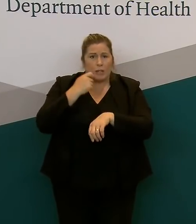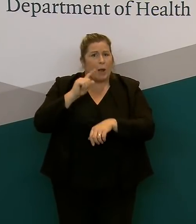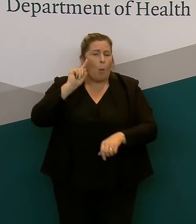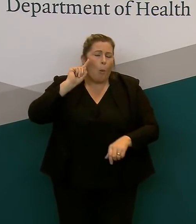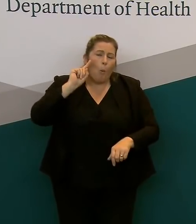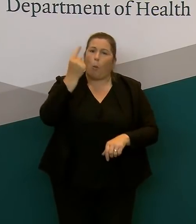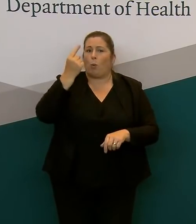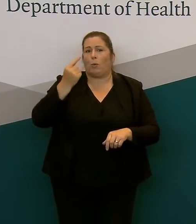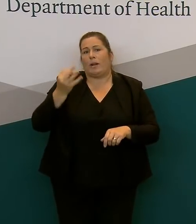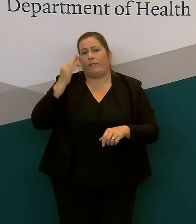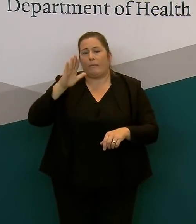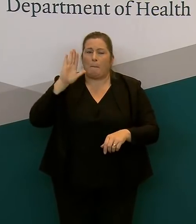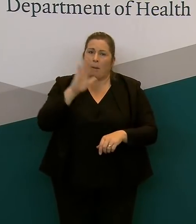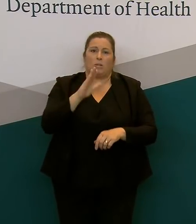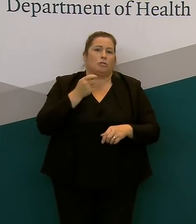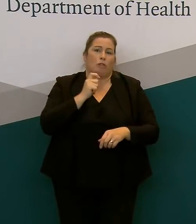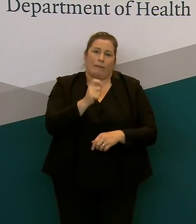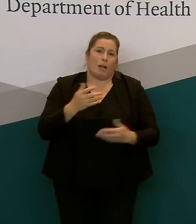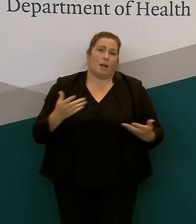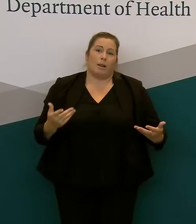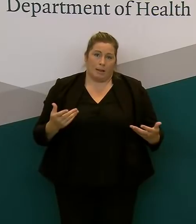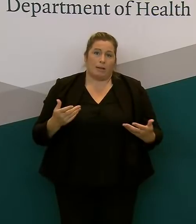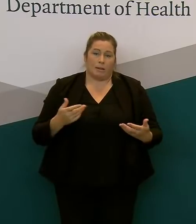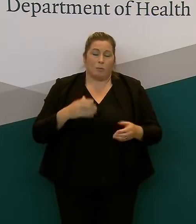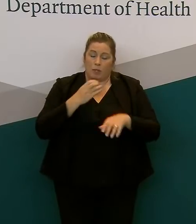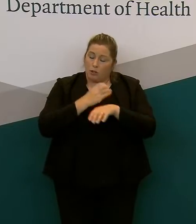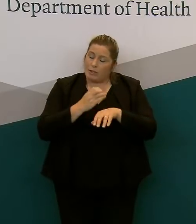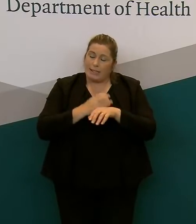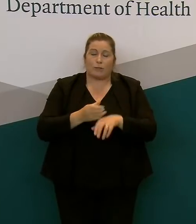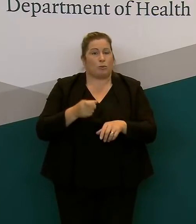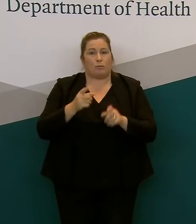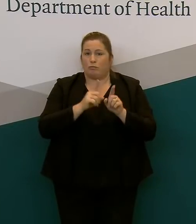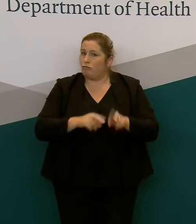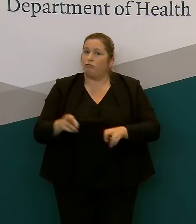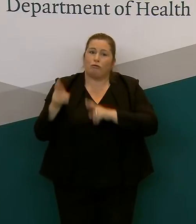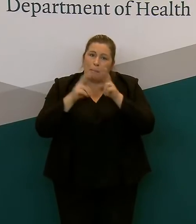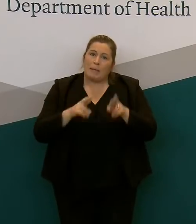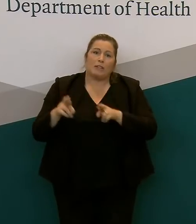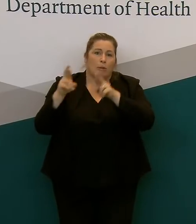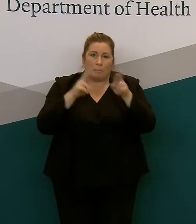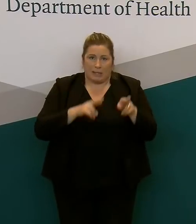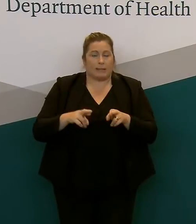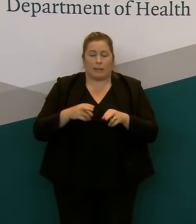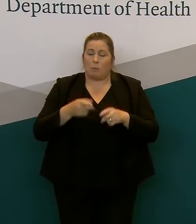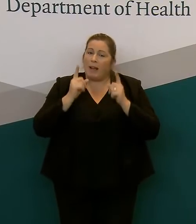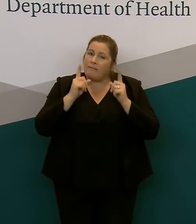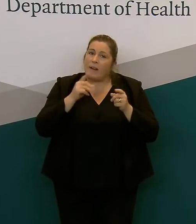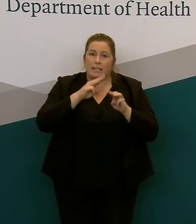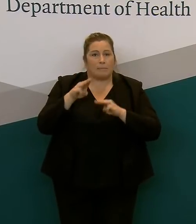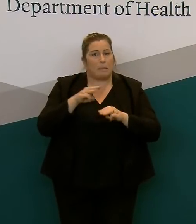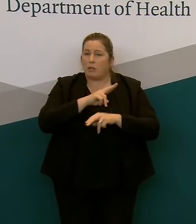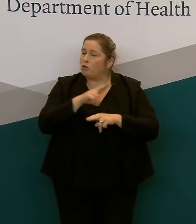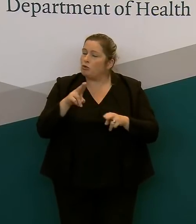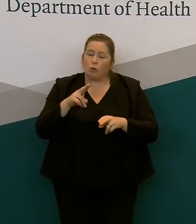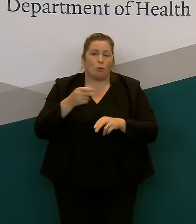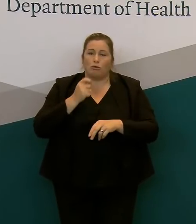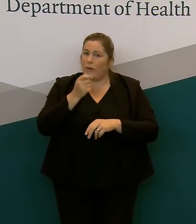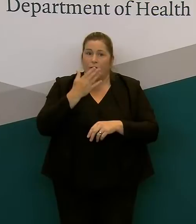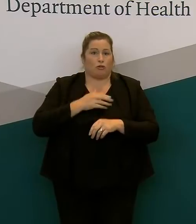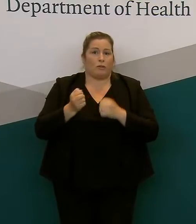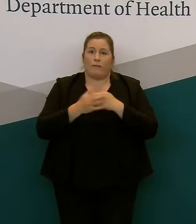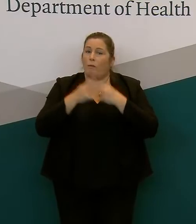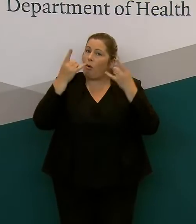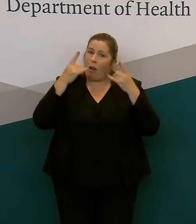risks associated with non-essential travel and advise people to avoid non-essential travel. We keep that